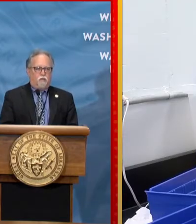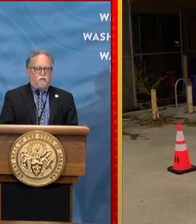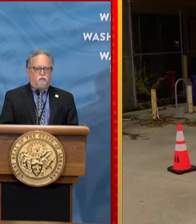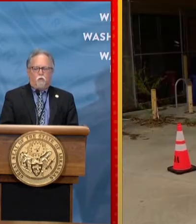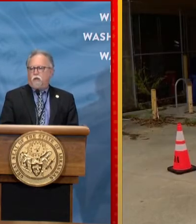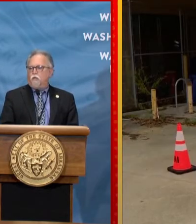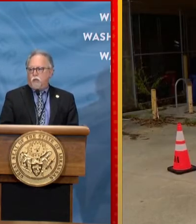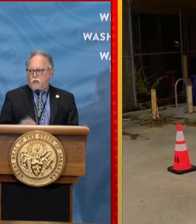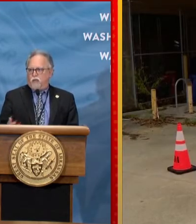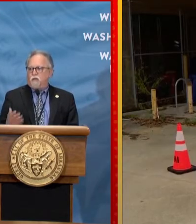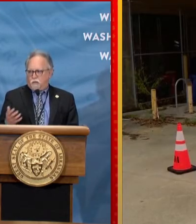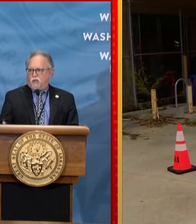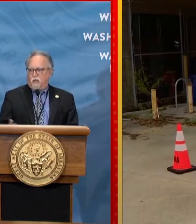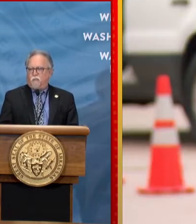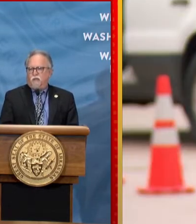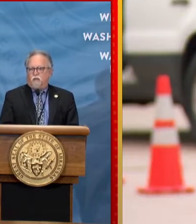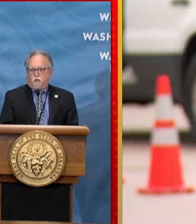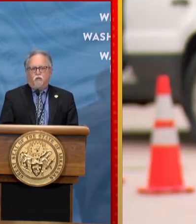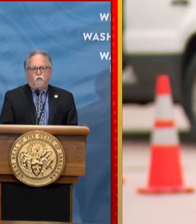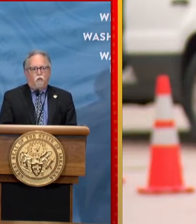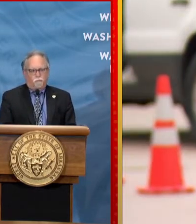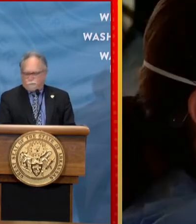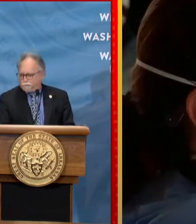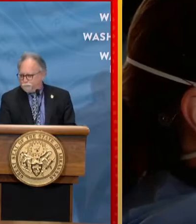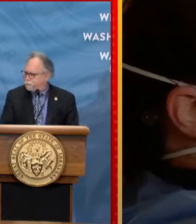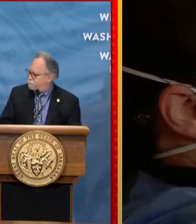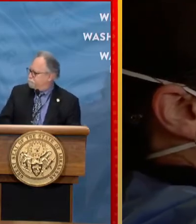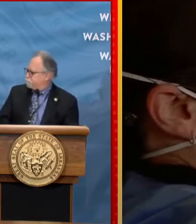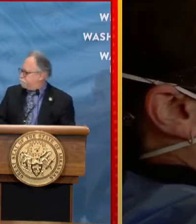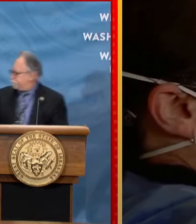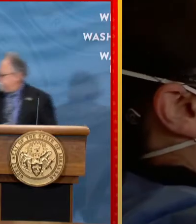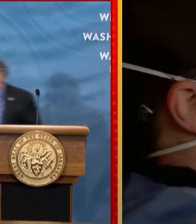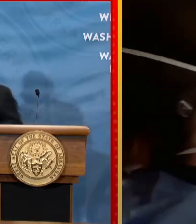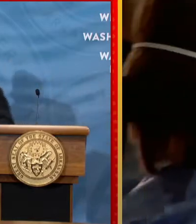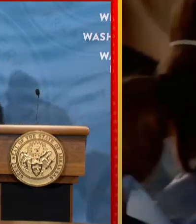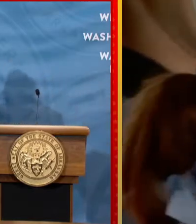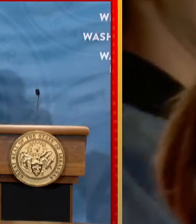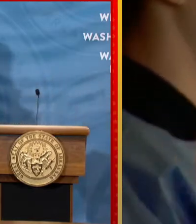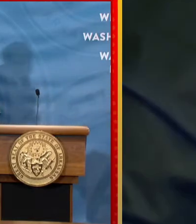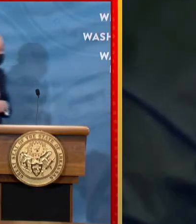mitigation measures going. We can keep this under control.